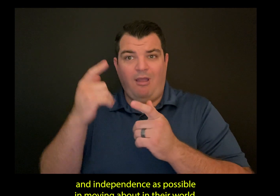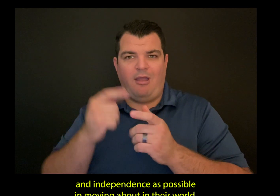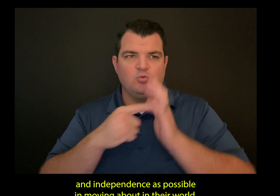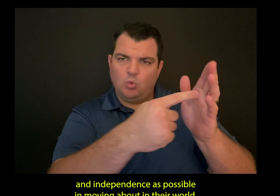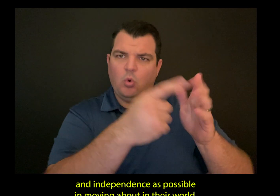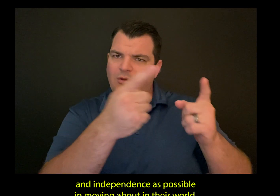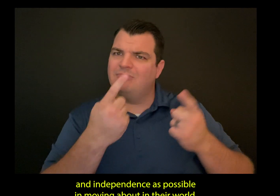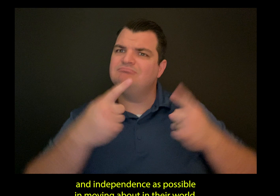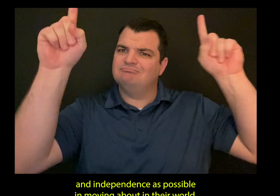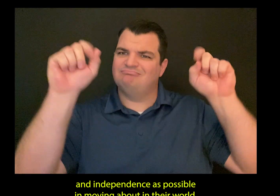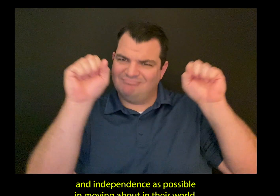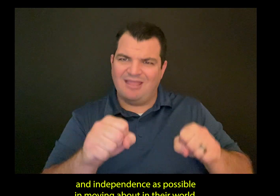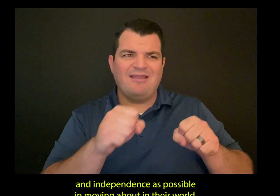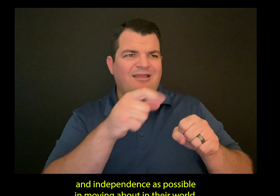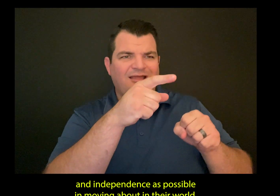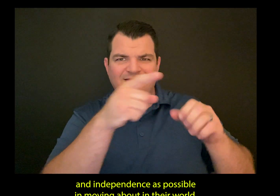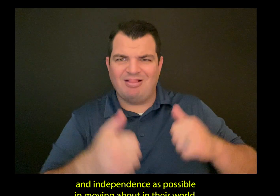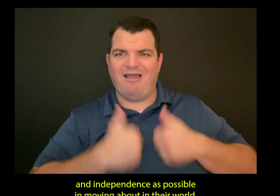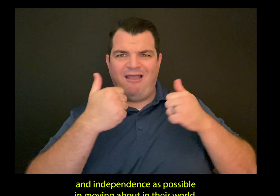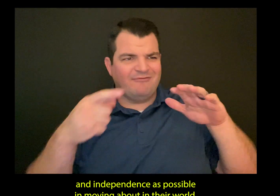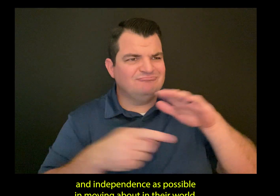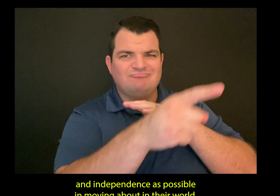and independence as possible in moving about in their world.